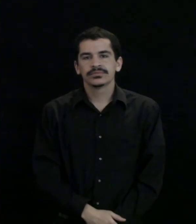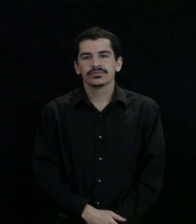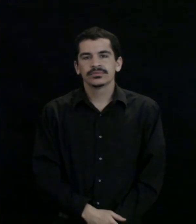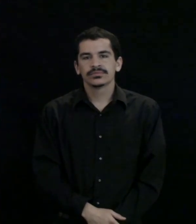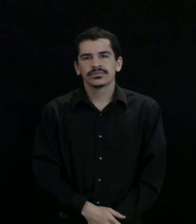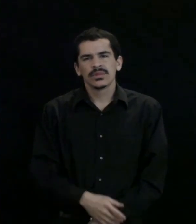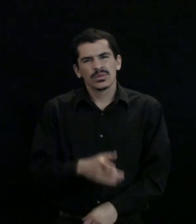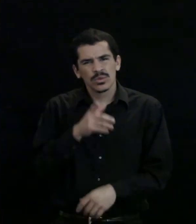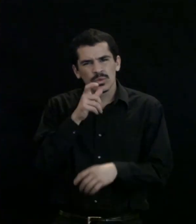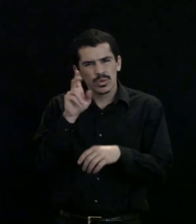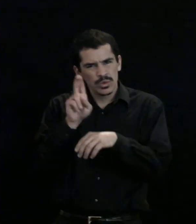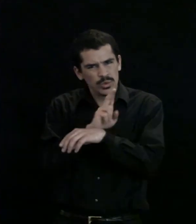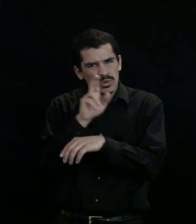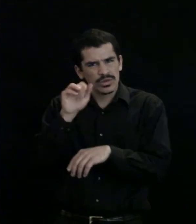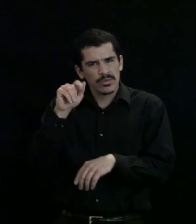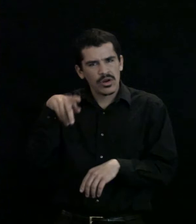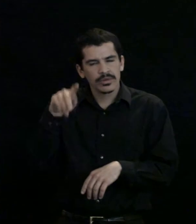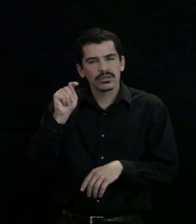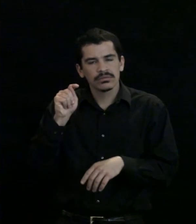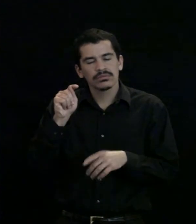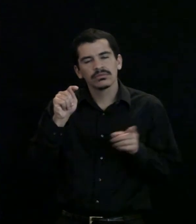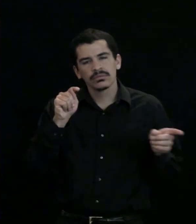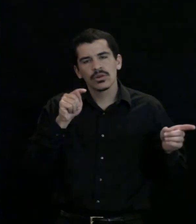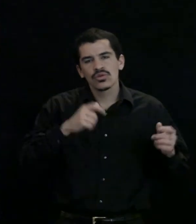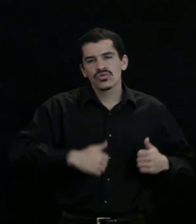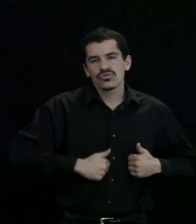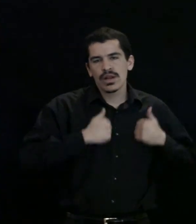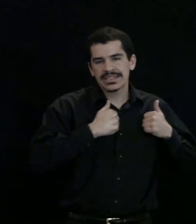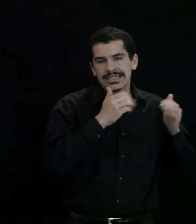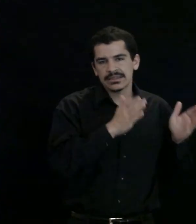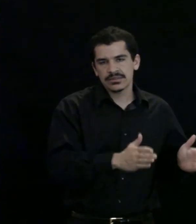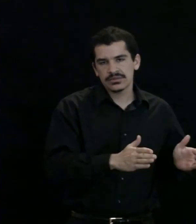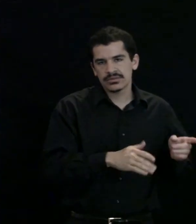Users would be the residents.